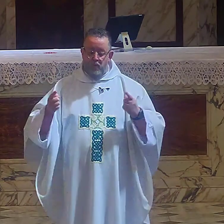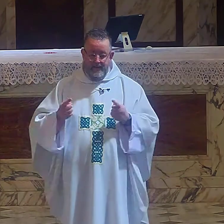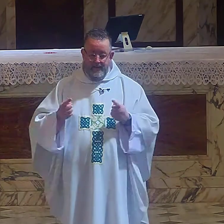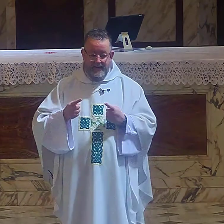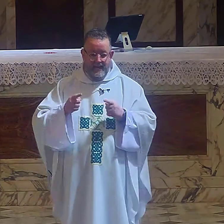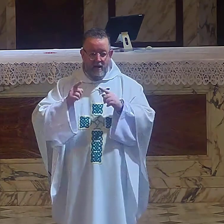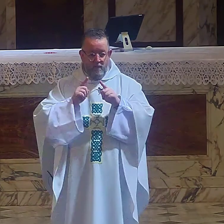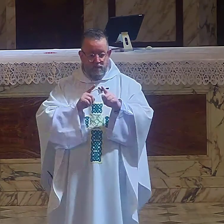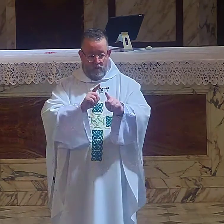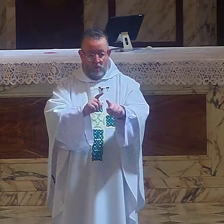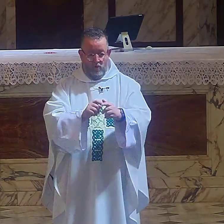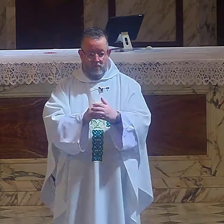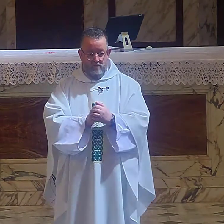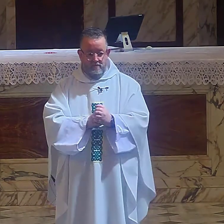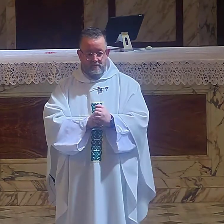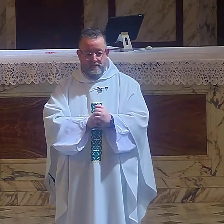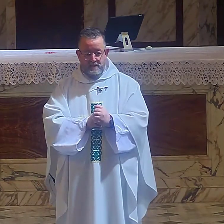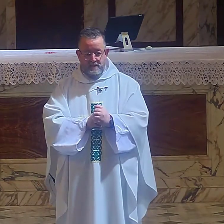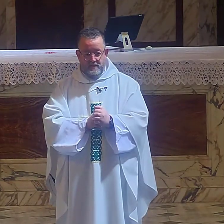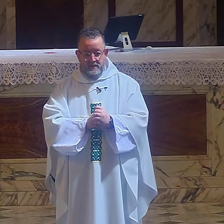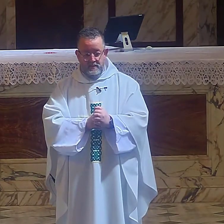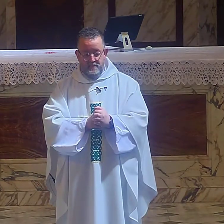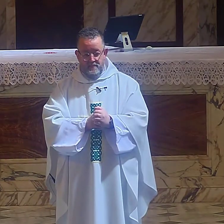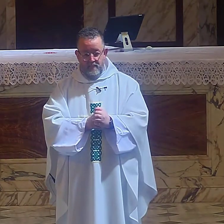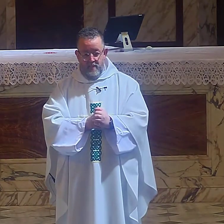we follow.